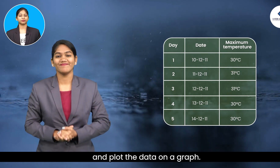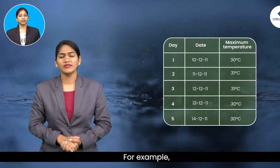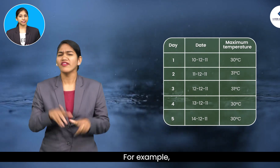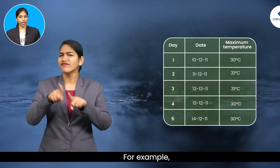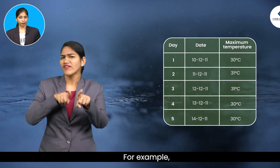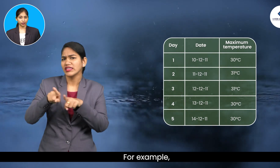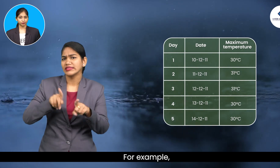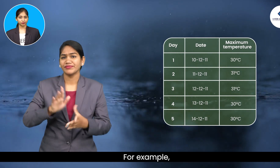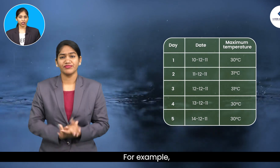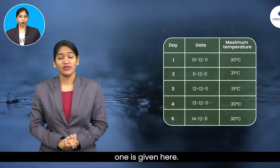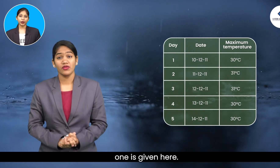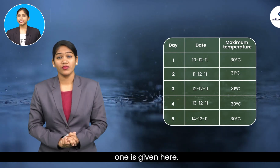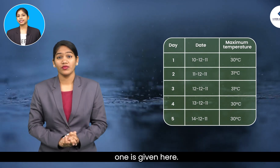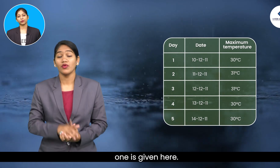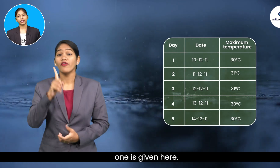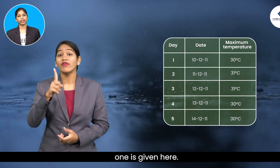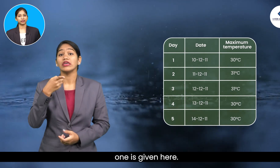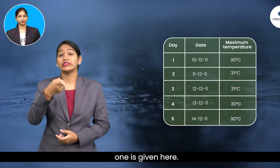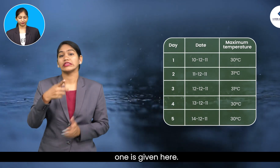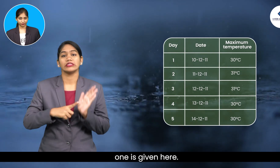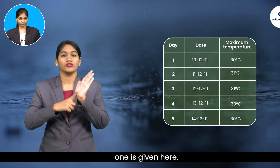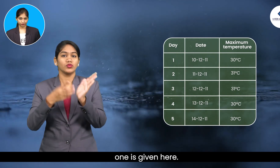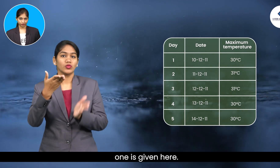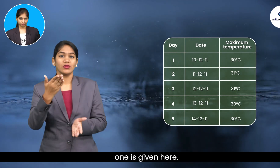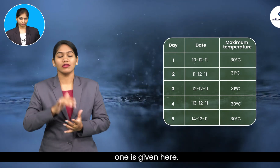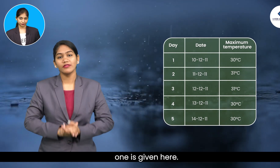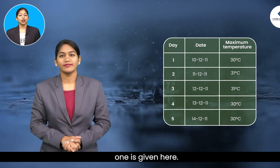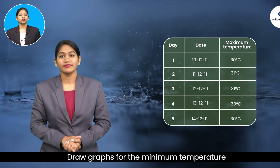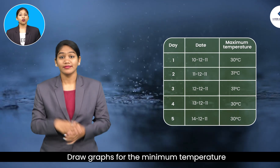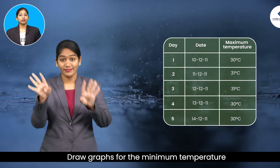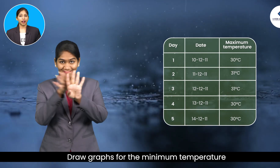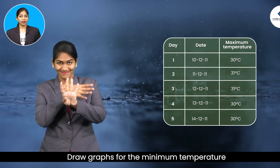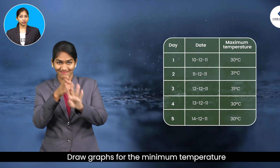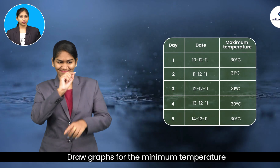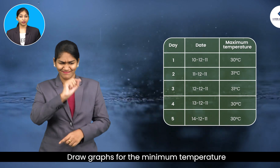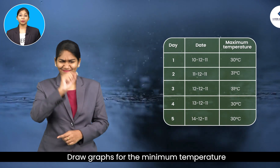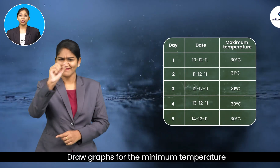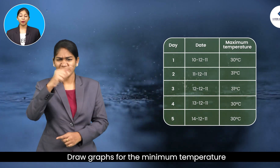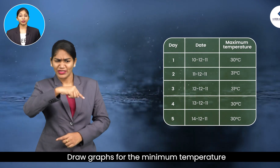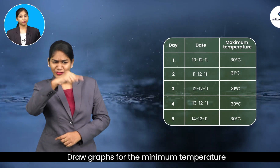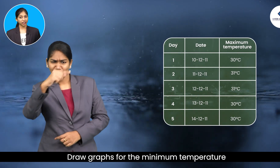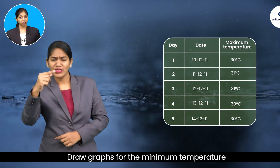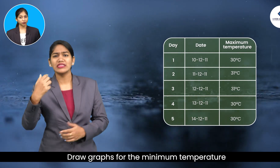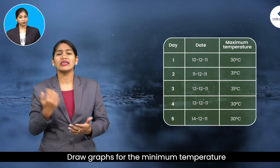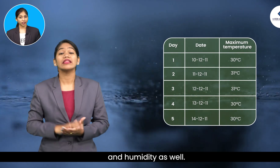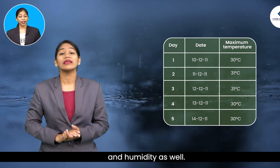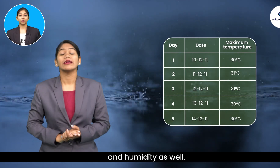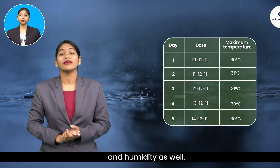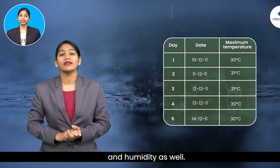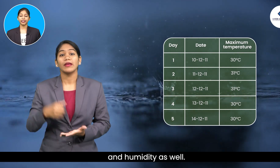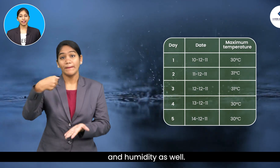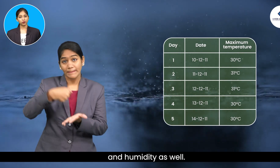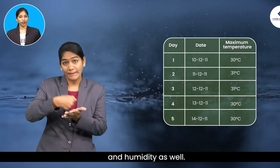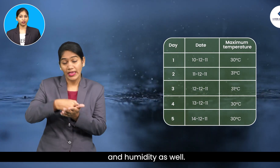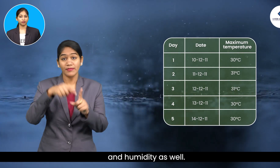For example One is given here Draw graphs For the minimum temperature And